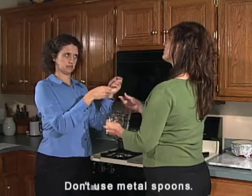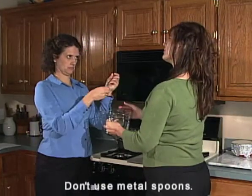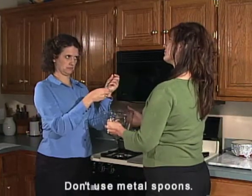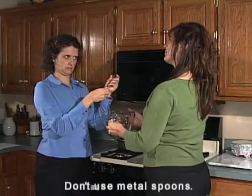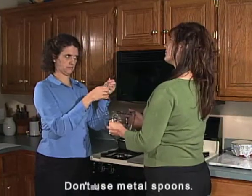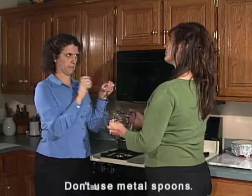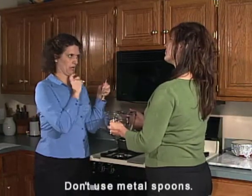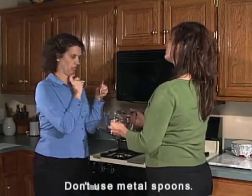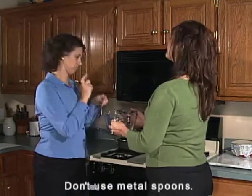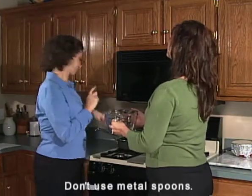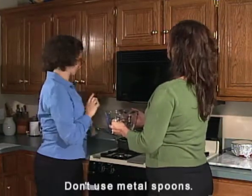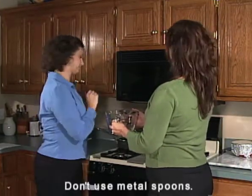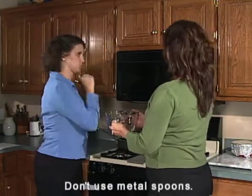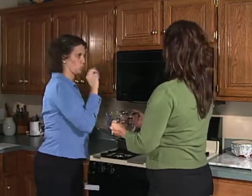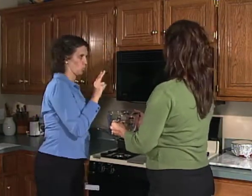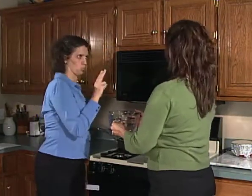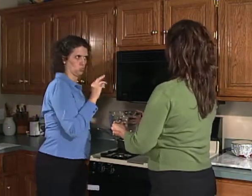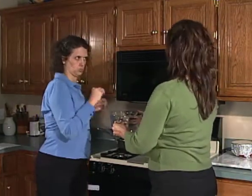Don't use metal spoons.